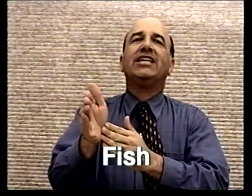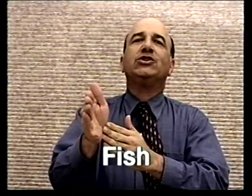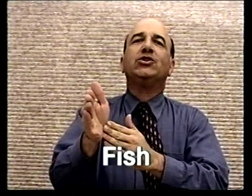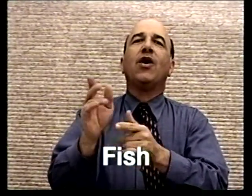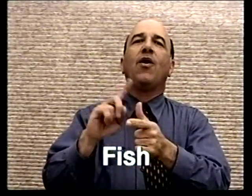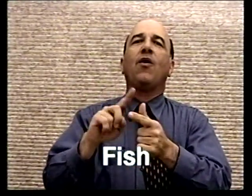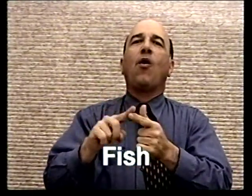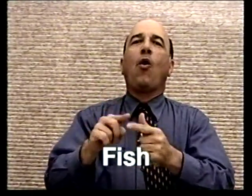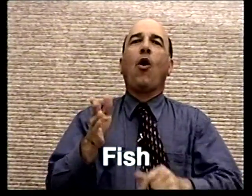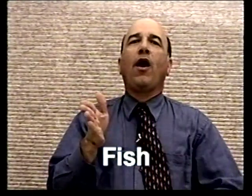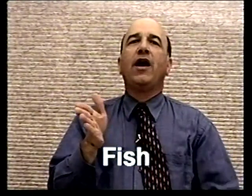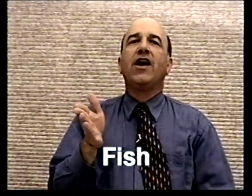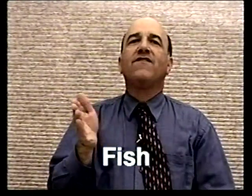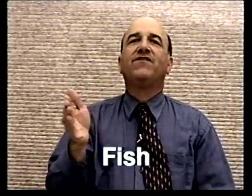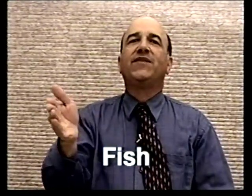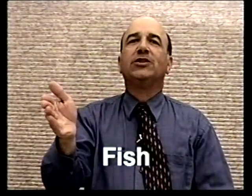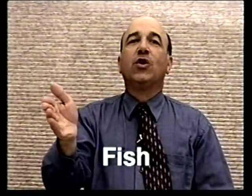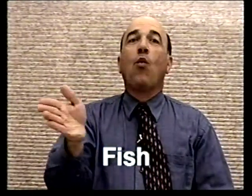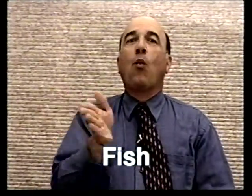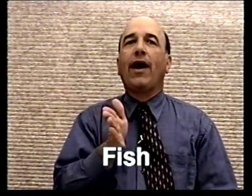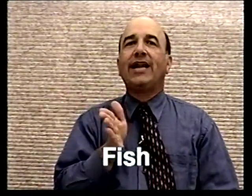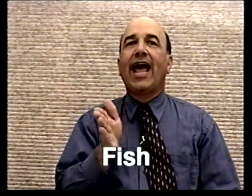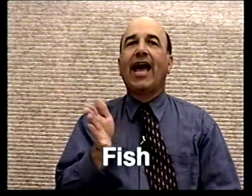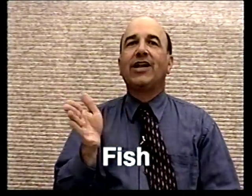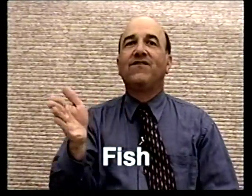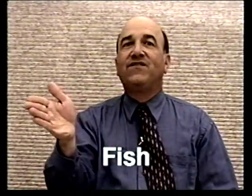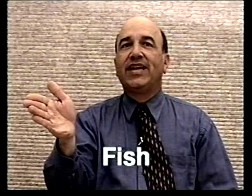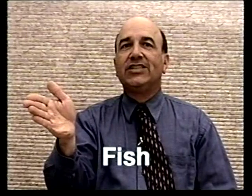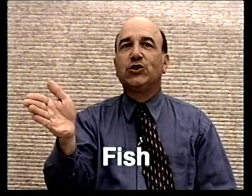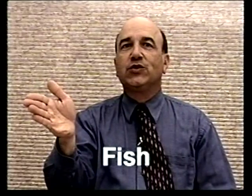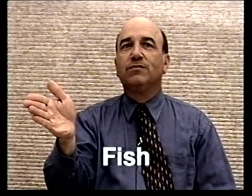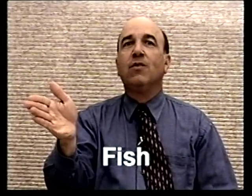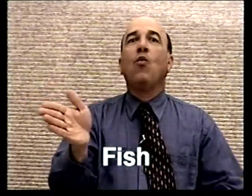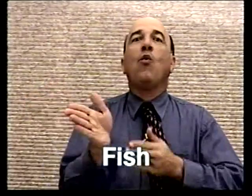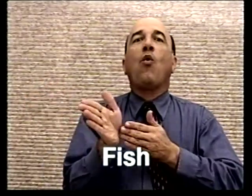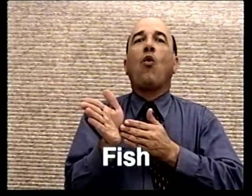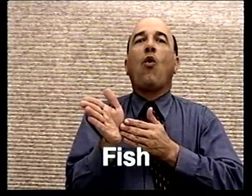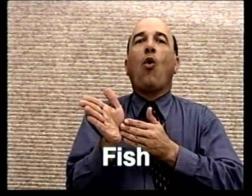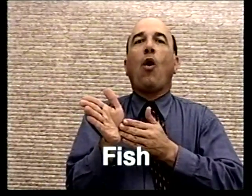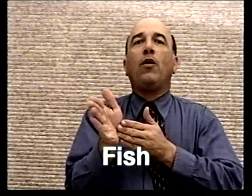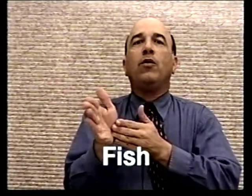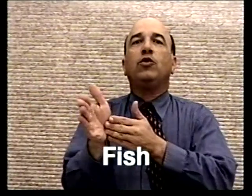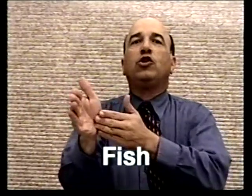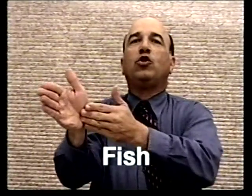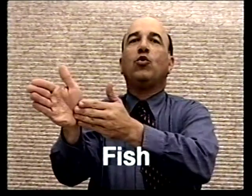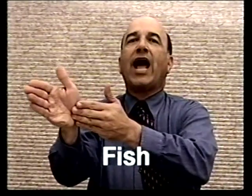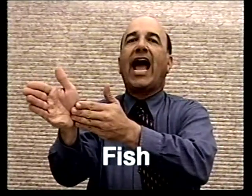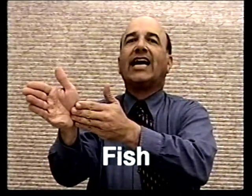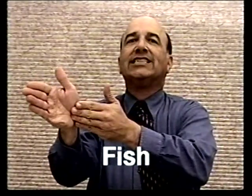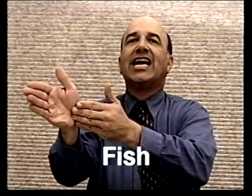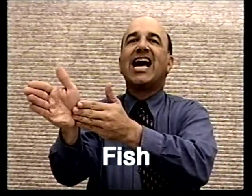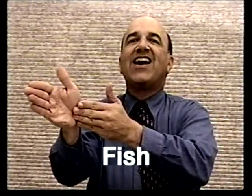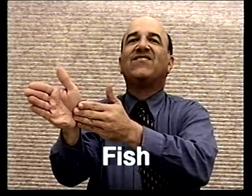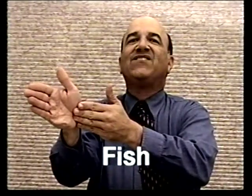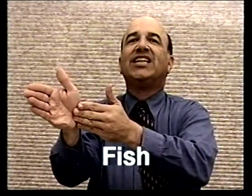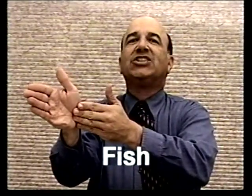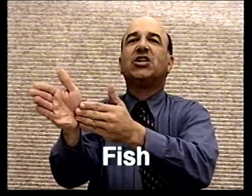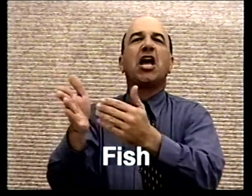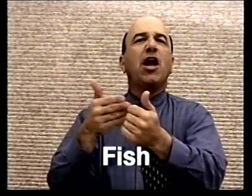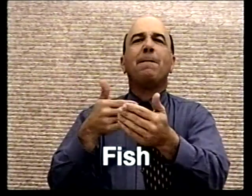Fish or fish, one hand fish or two-hand fish, it